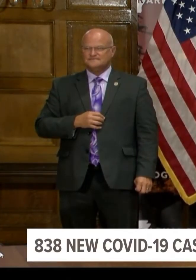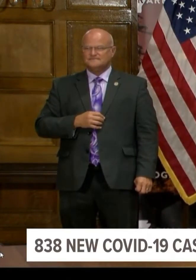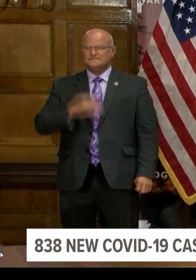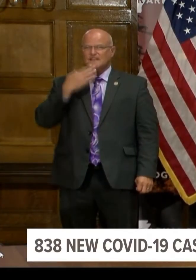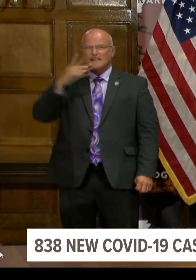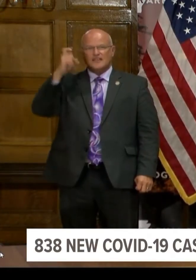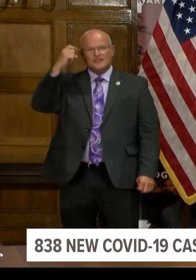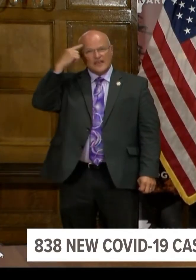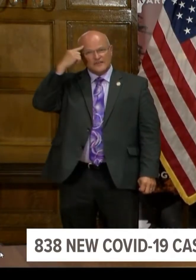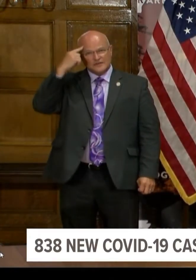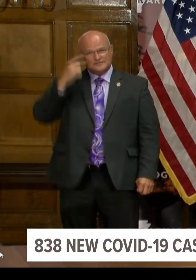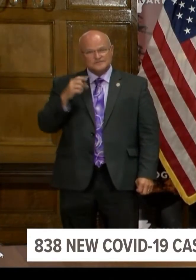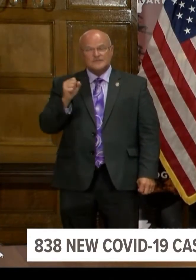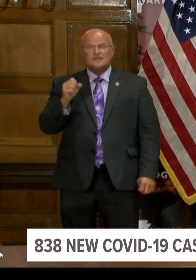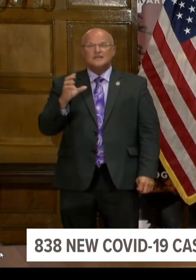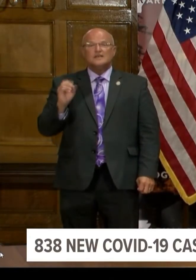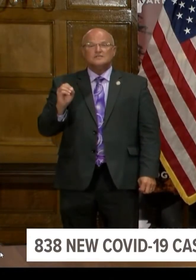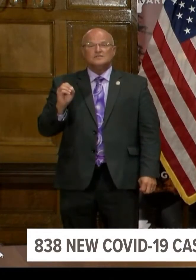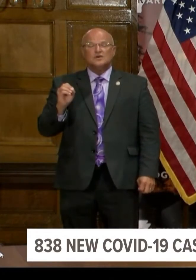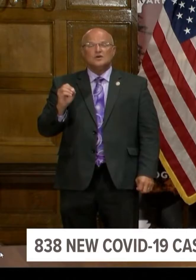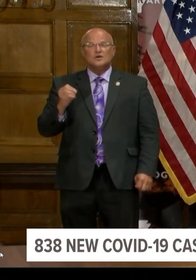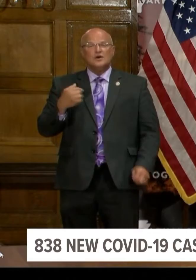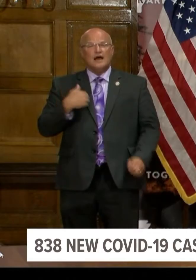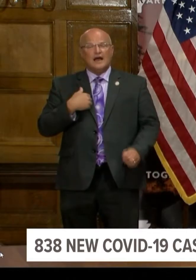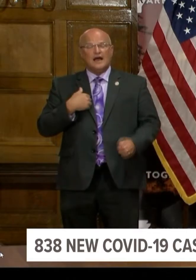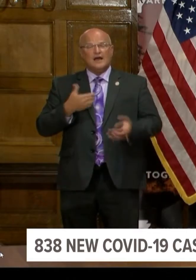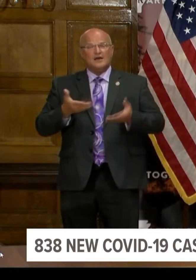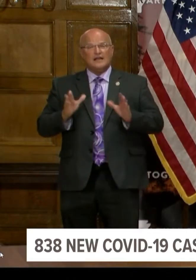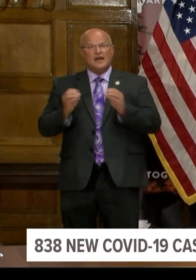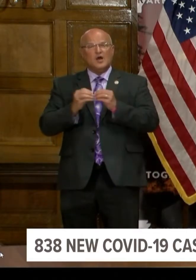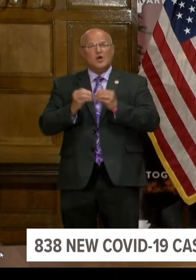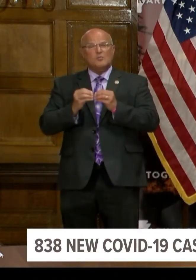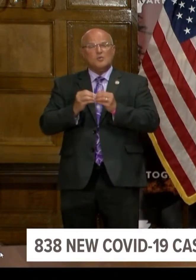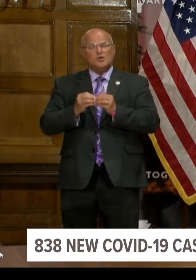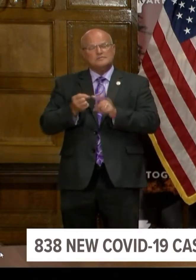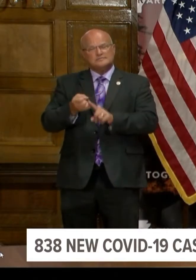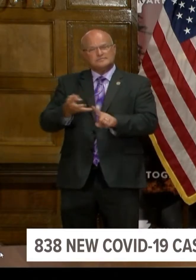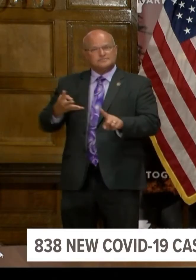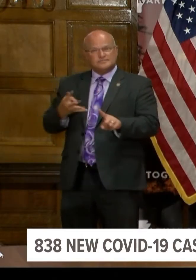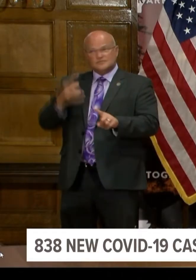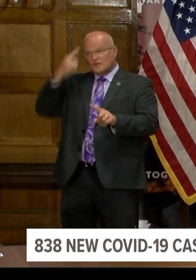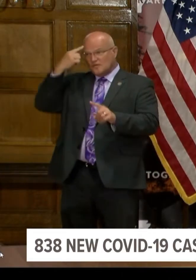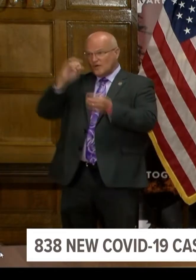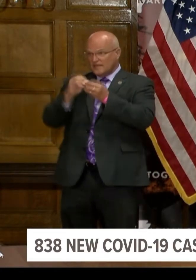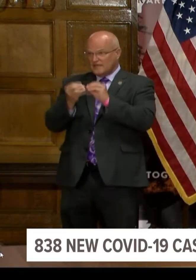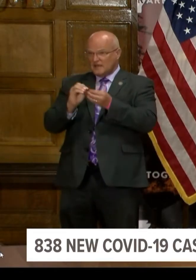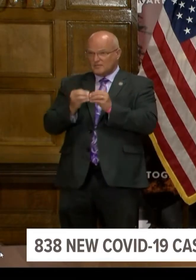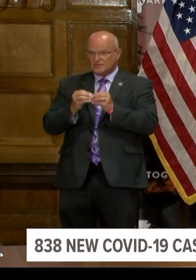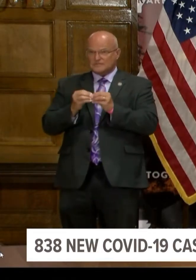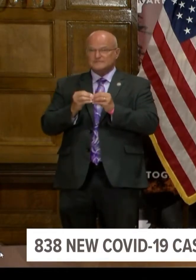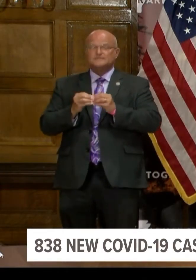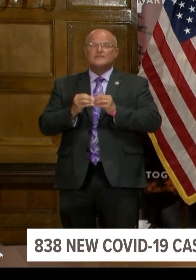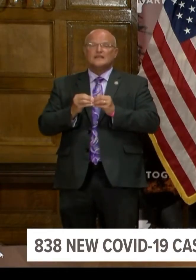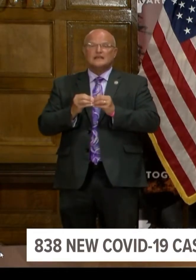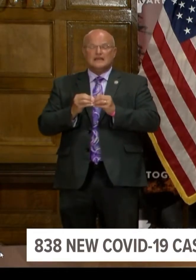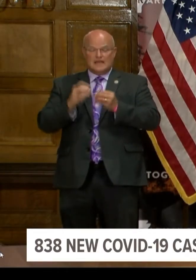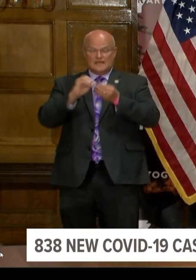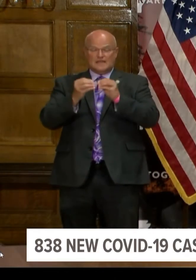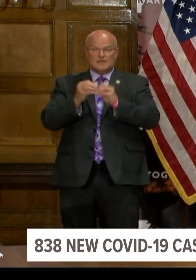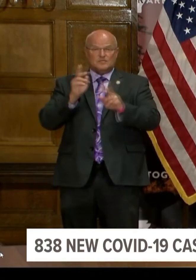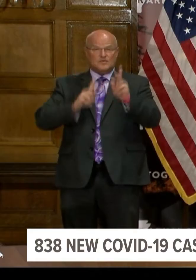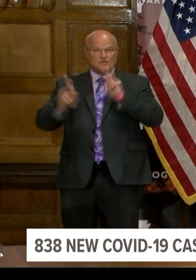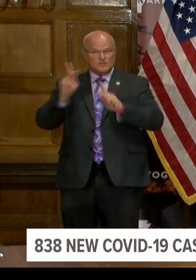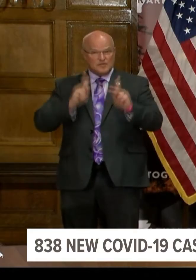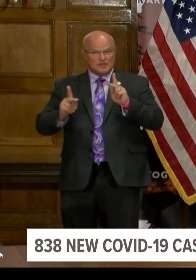Thank you, Governor. So I will add a little bit more detail to the numbers. In addition to a decrease in the number of